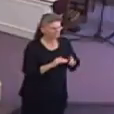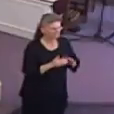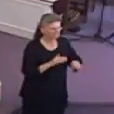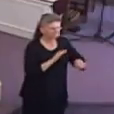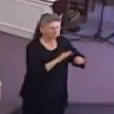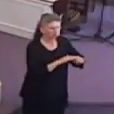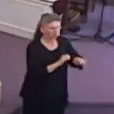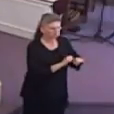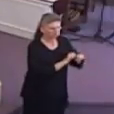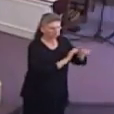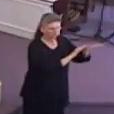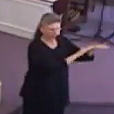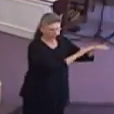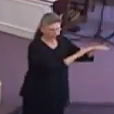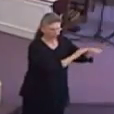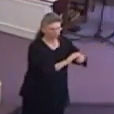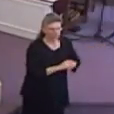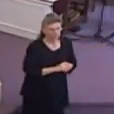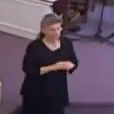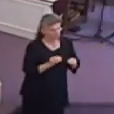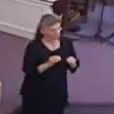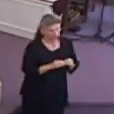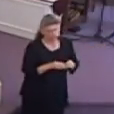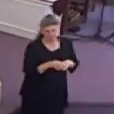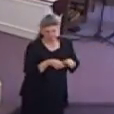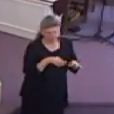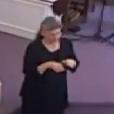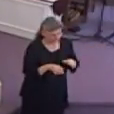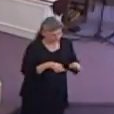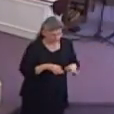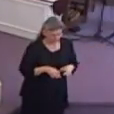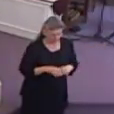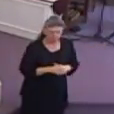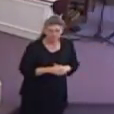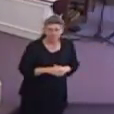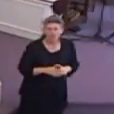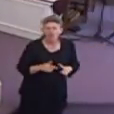was just probably more than he could describe.